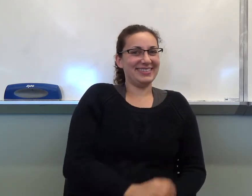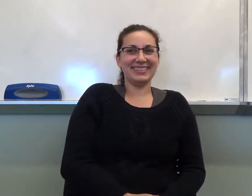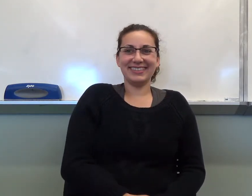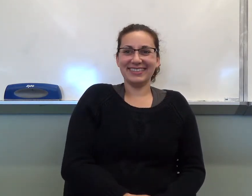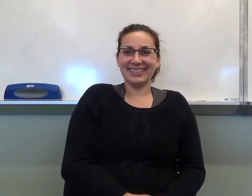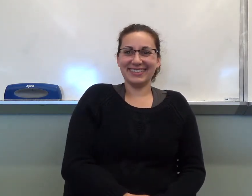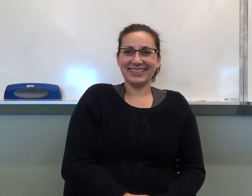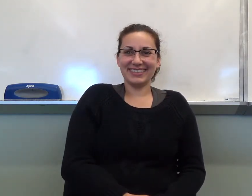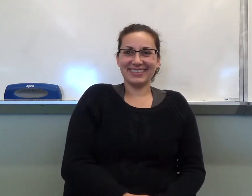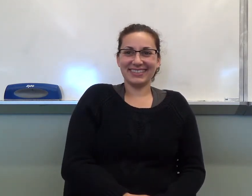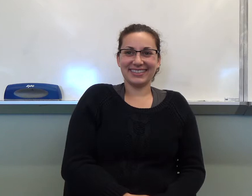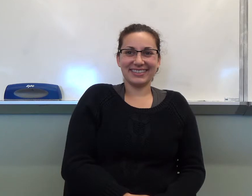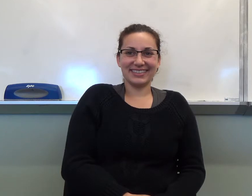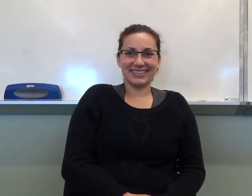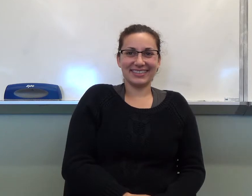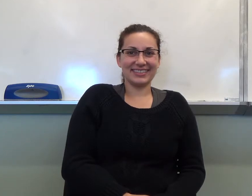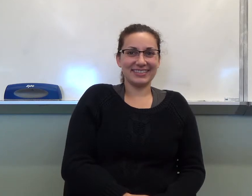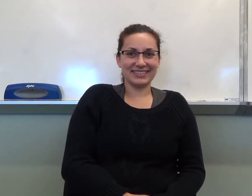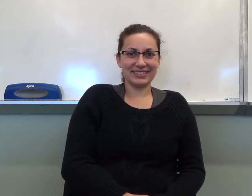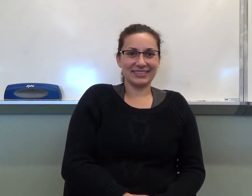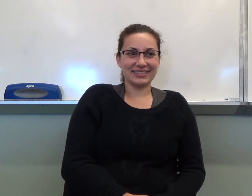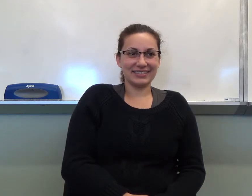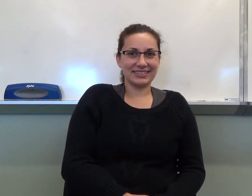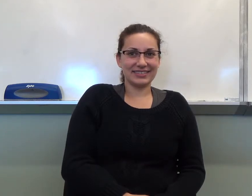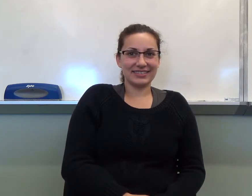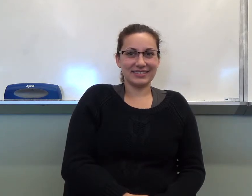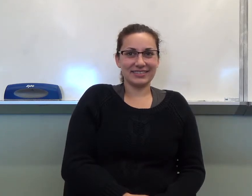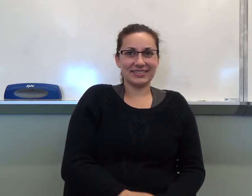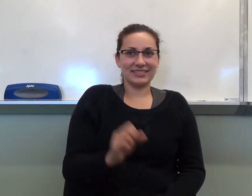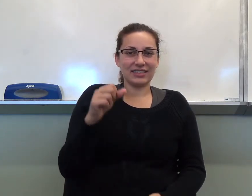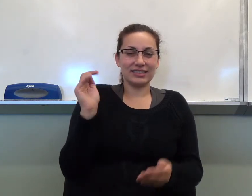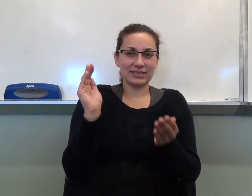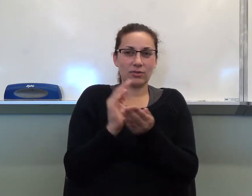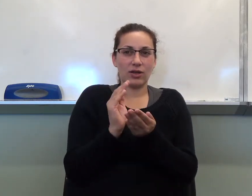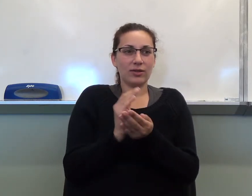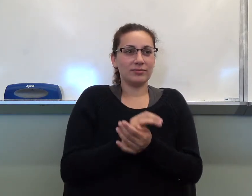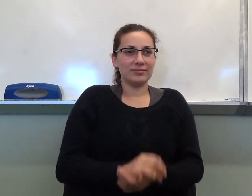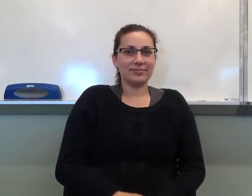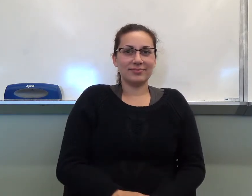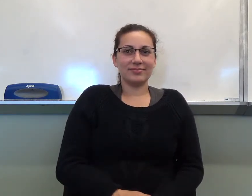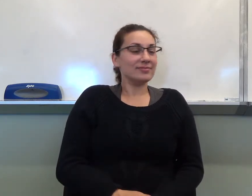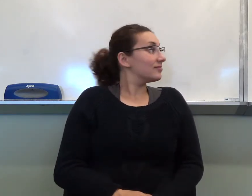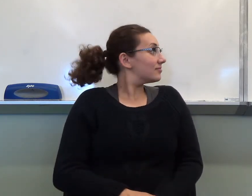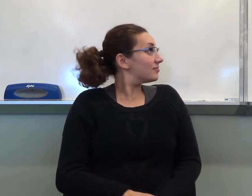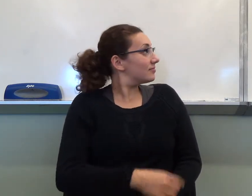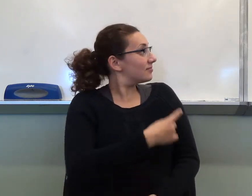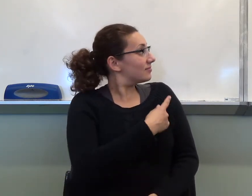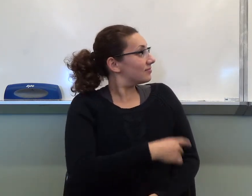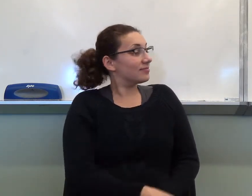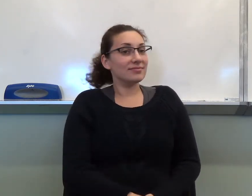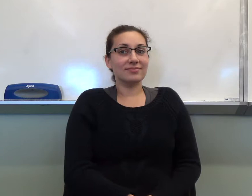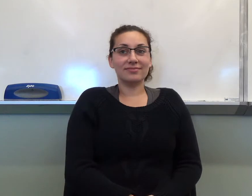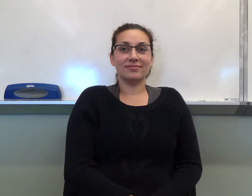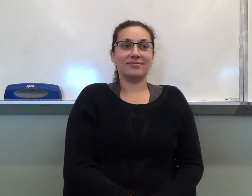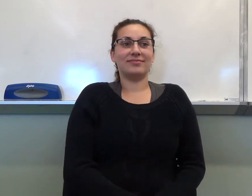at milligrams, which is here. We go 1, 2, 3 to the right. So we take